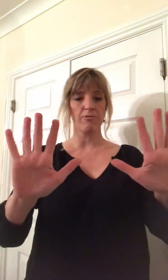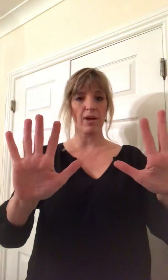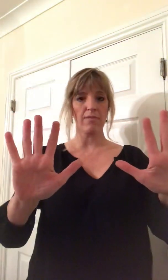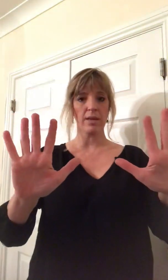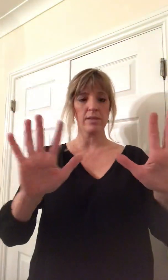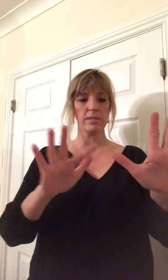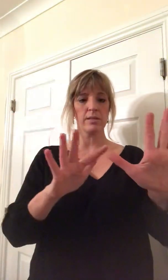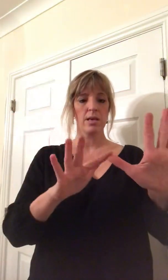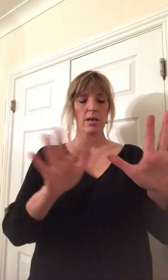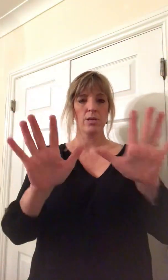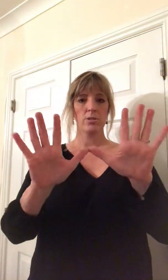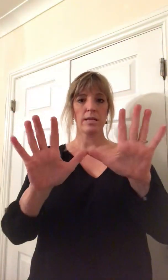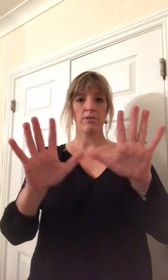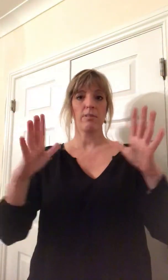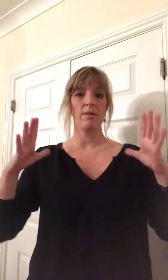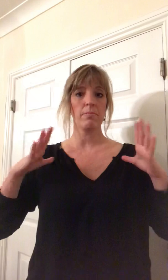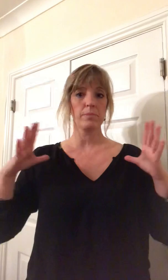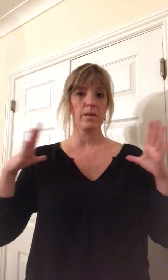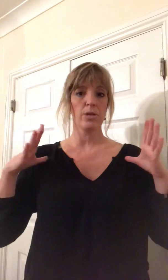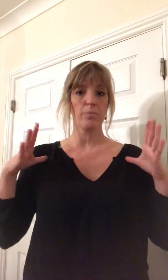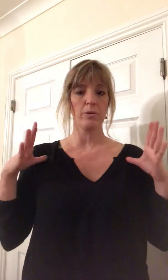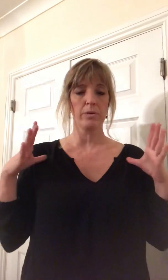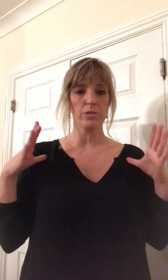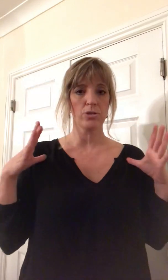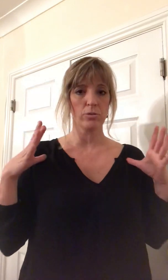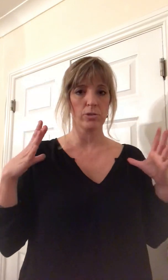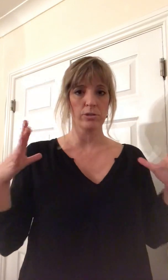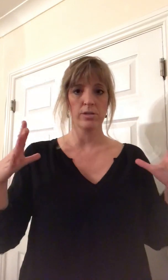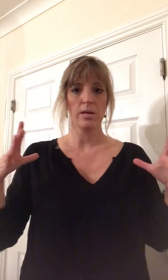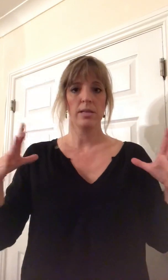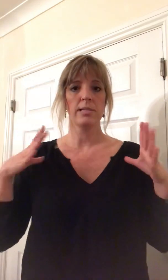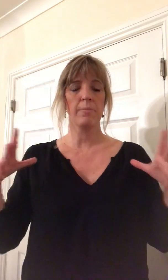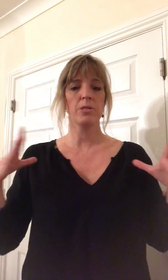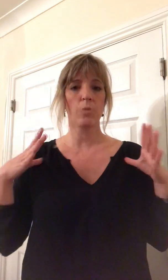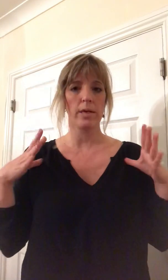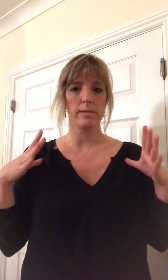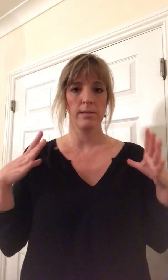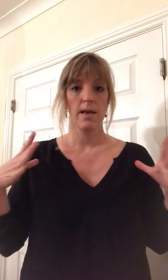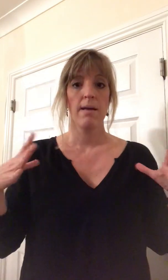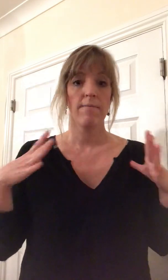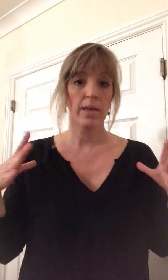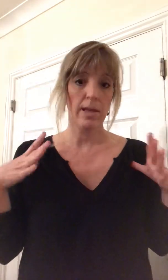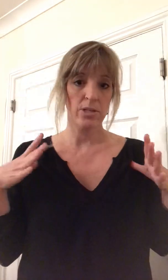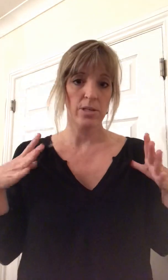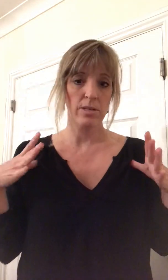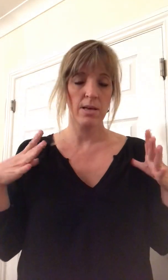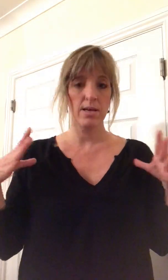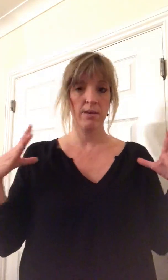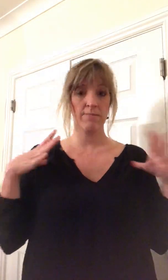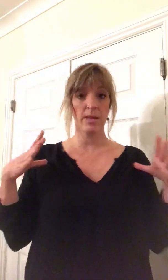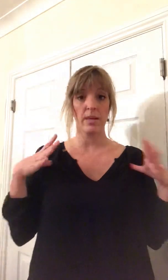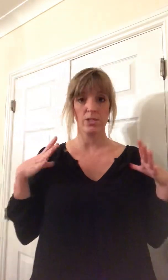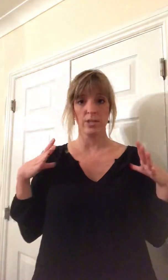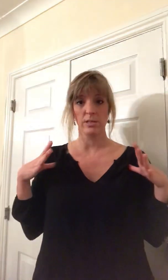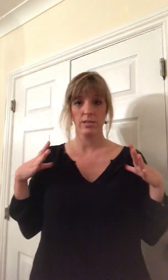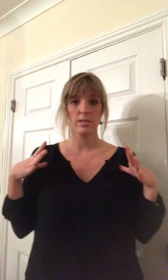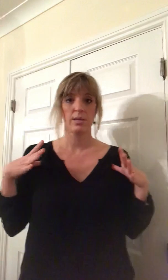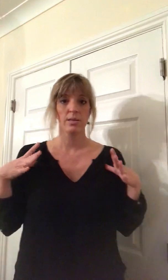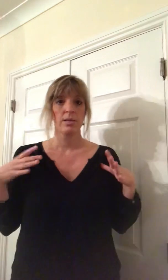5 hands, you take your thumbs and you put them at your shoulders. Tap it twice. Vacation, vacation.